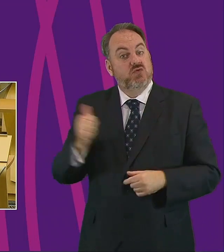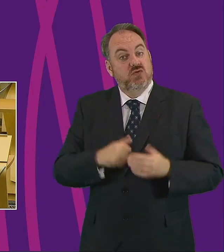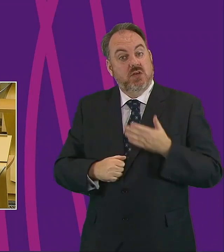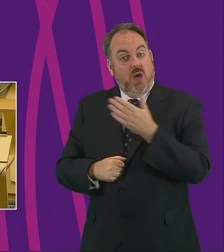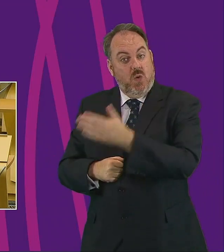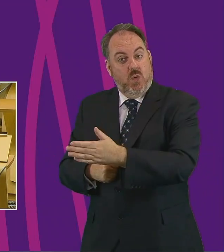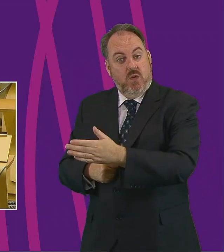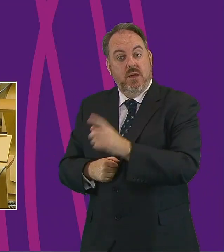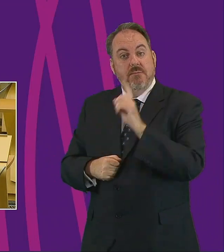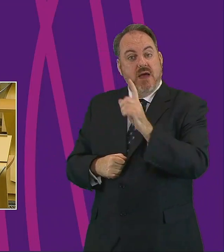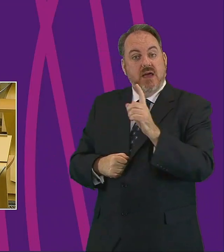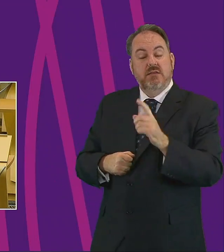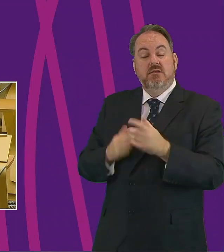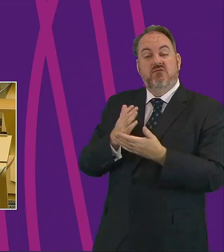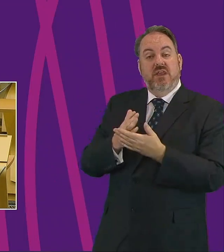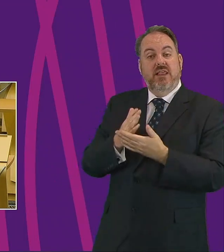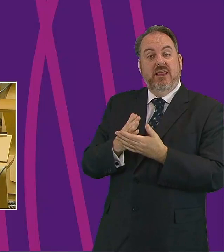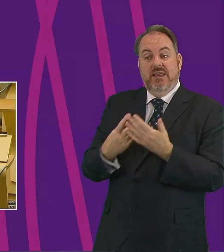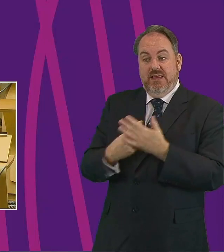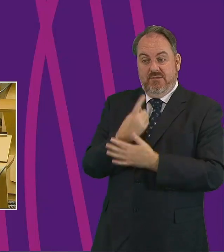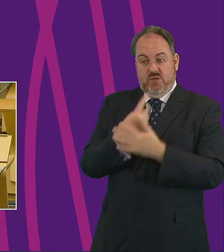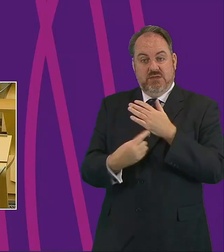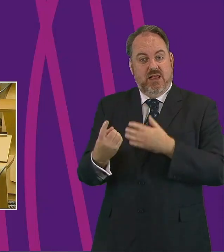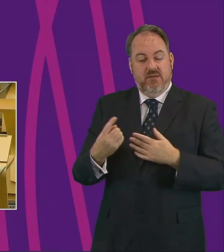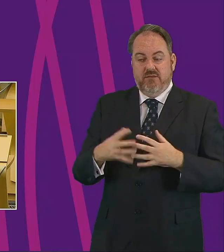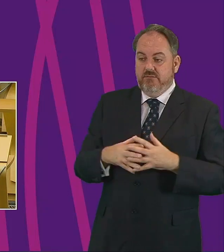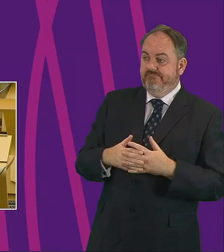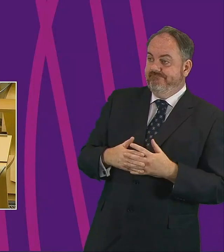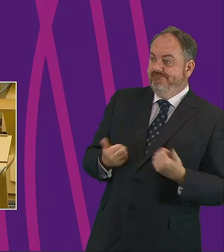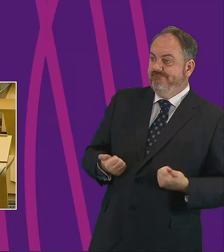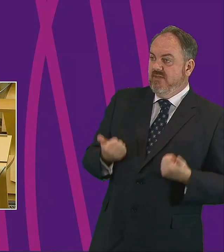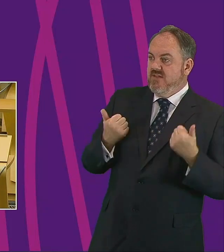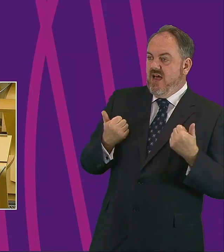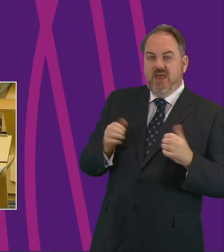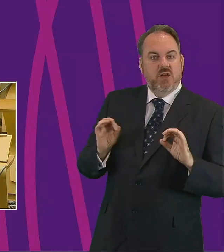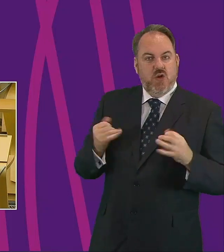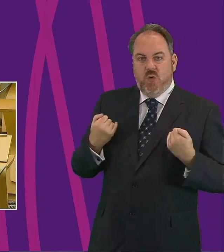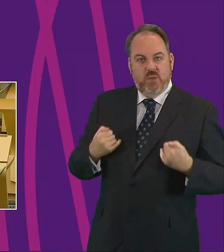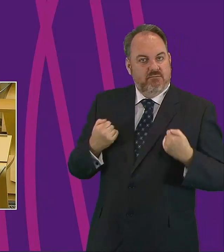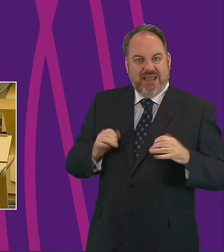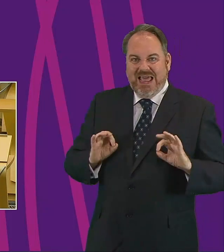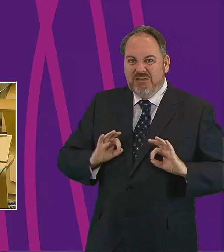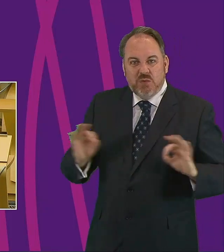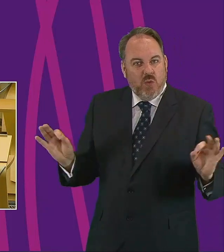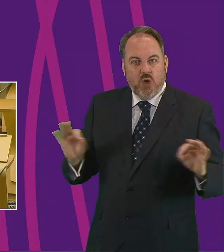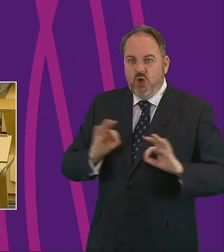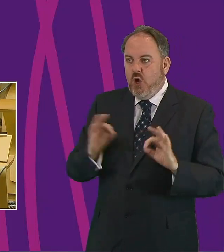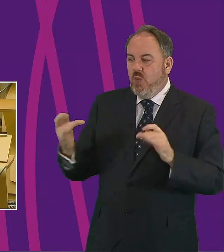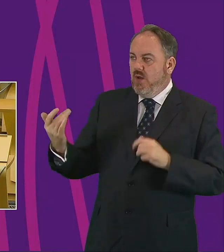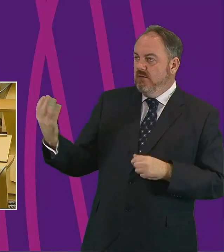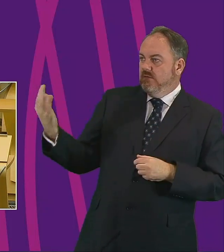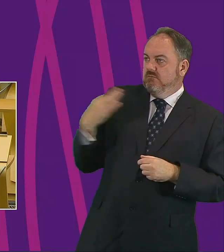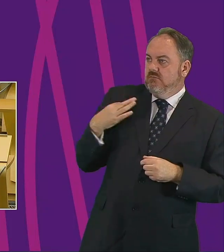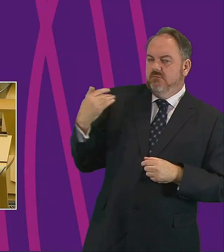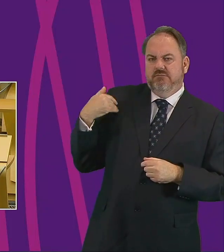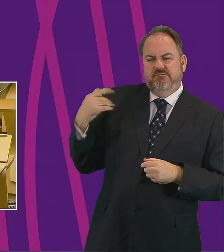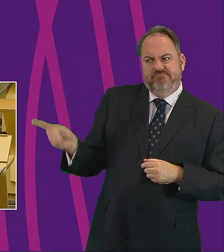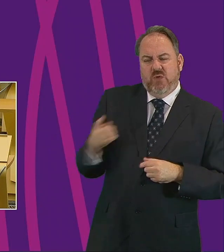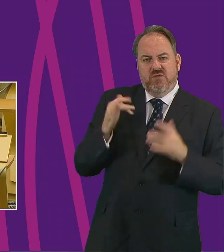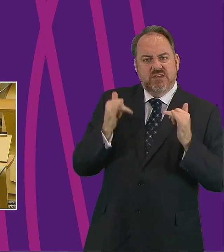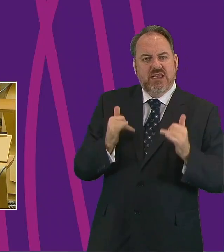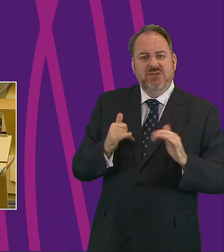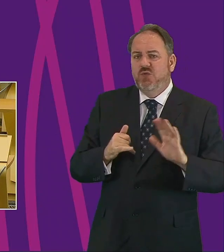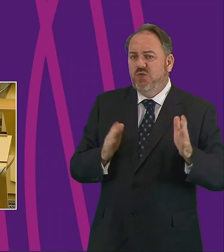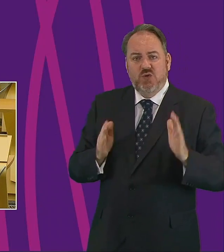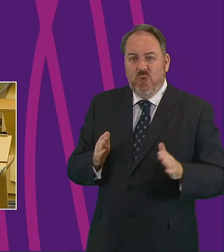exceptions, you should only be booking a test right now if you have one of the symptoms of COVID, the cough, the fever, or the loss or change in your sense of